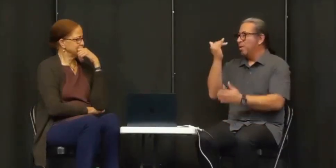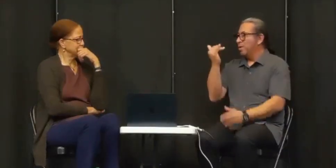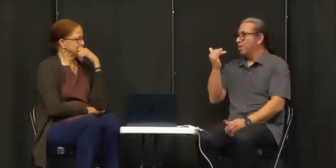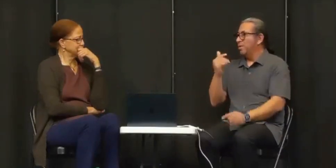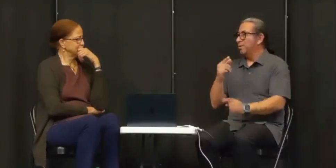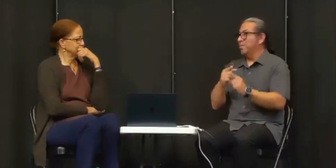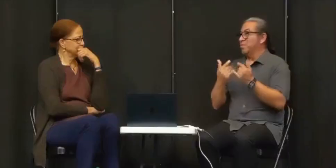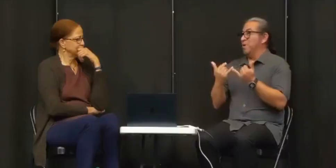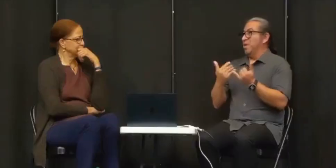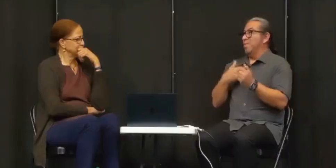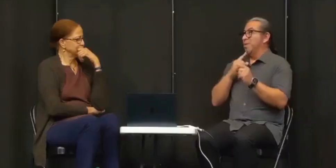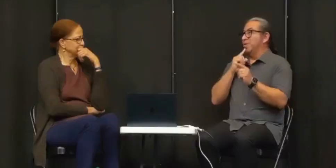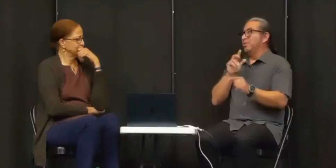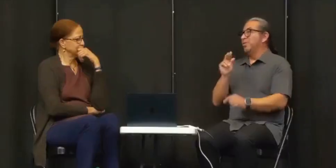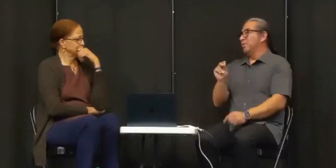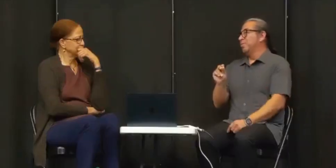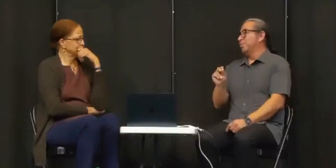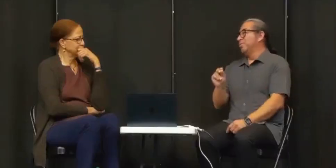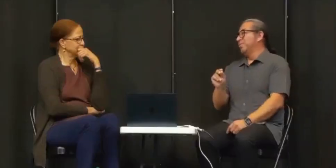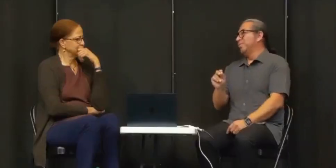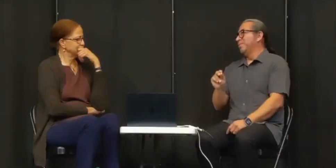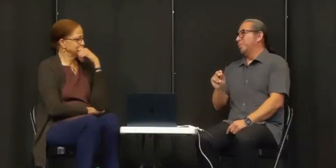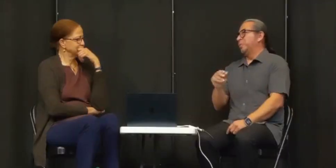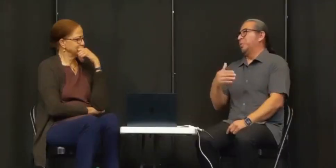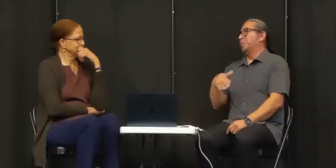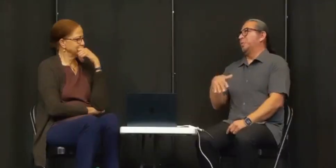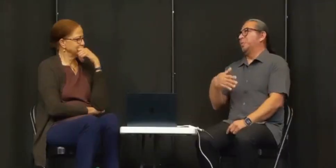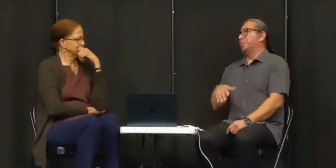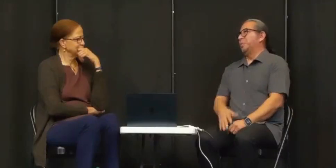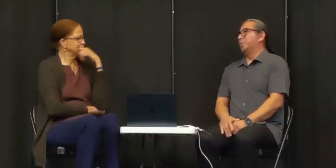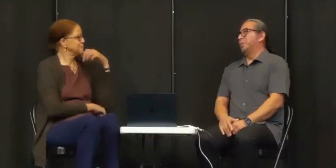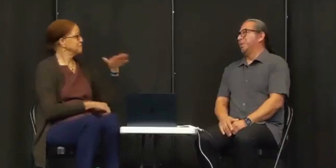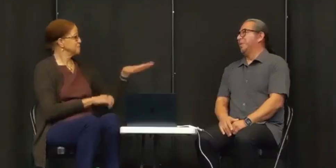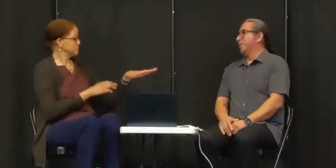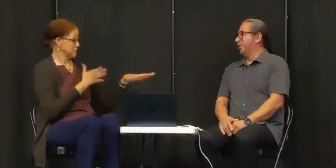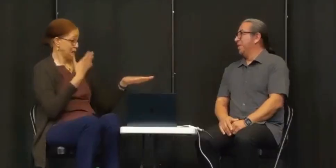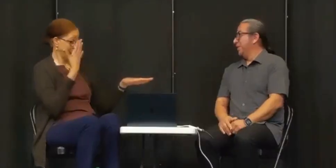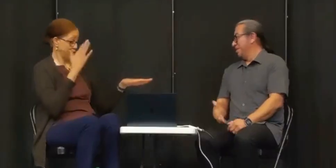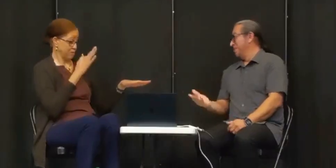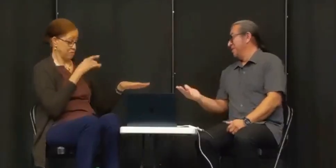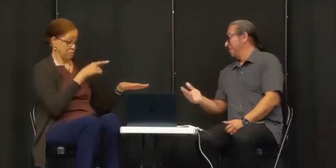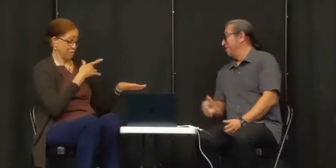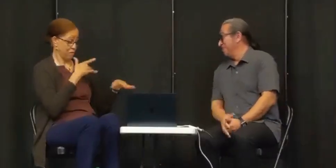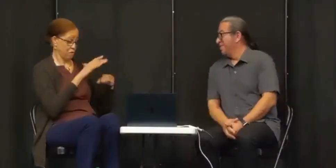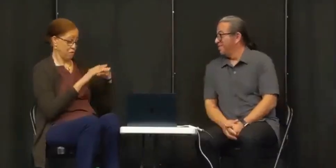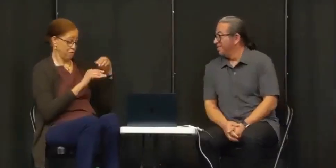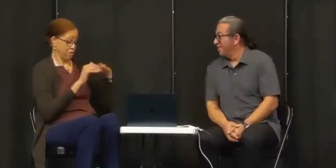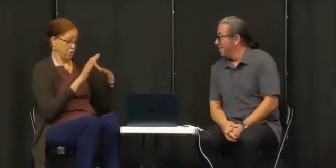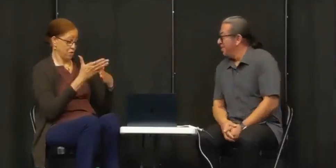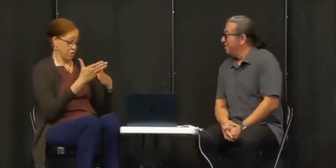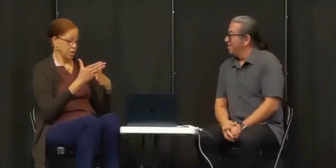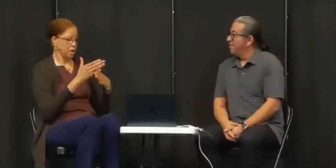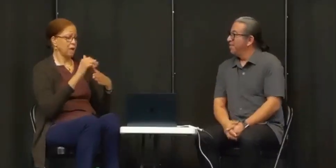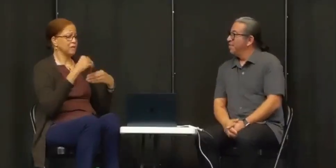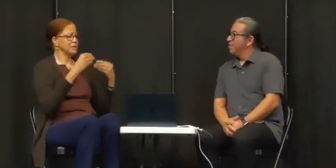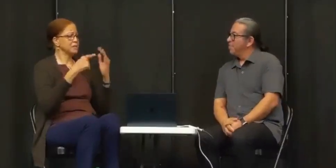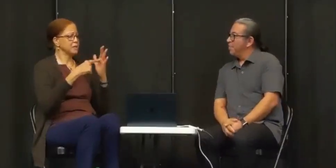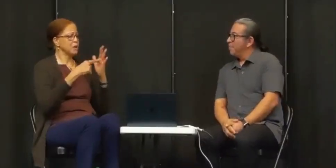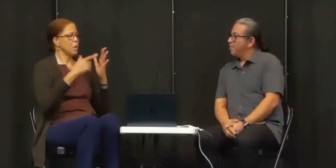When I have to say, you know, when I'm ready to share, I will share. But at this time, it's a no.